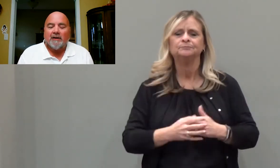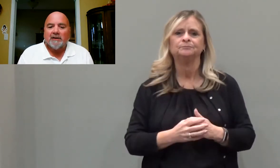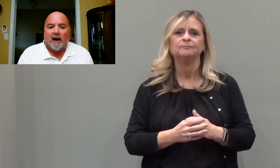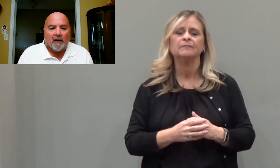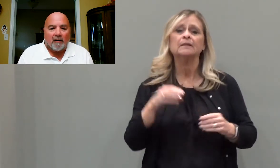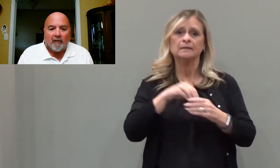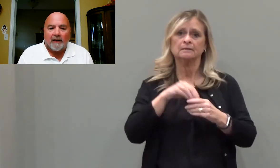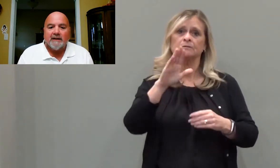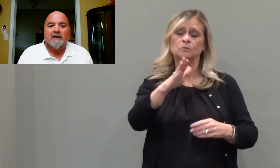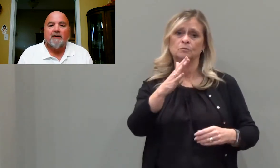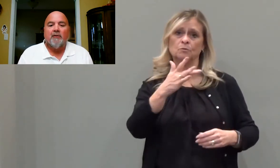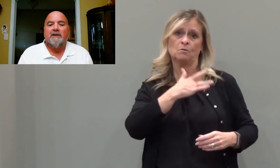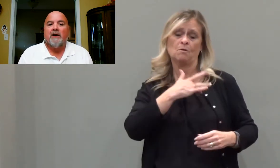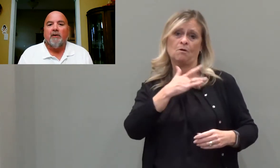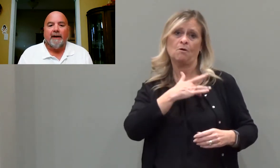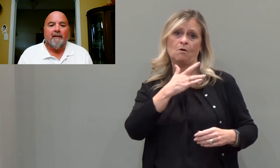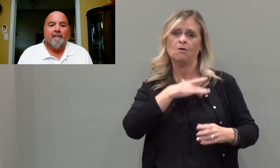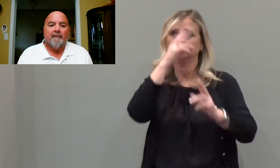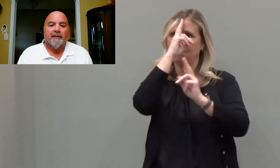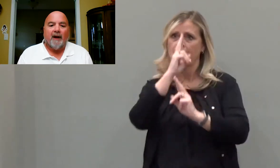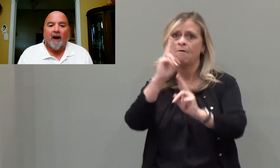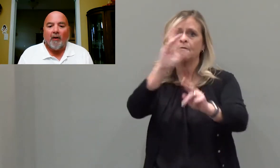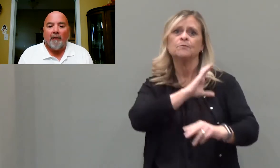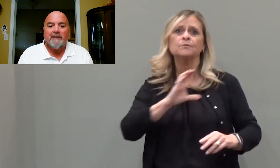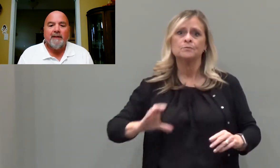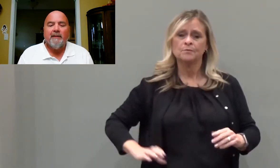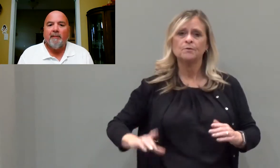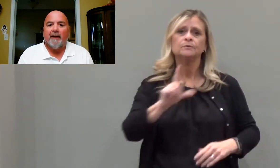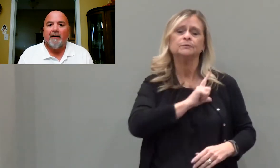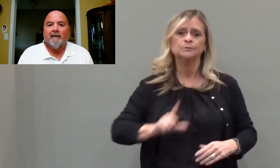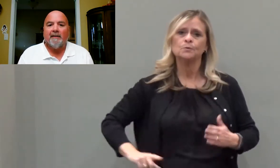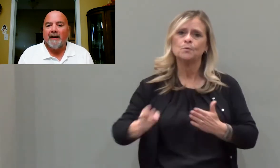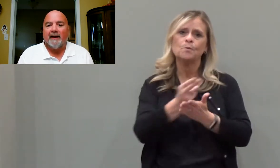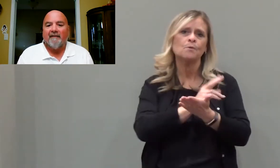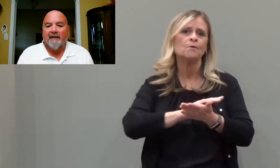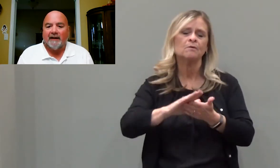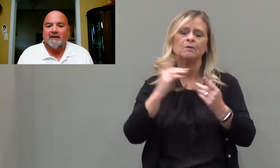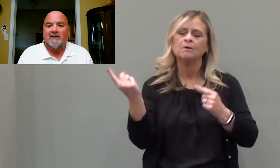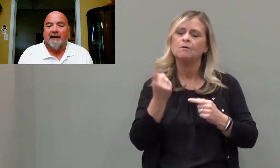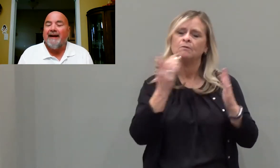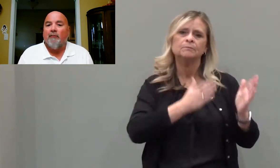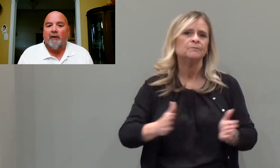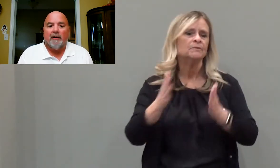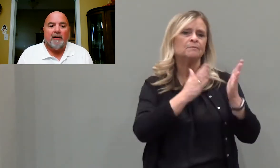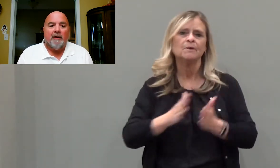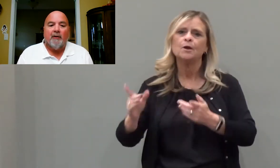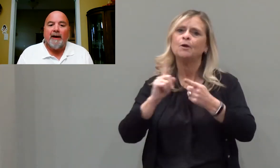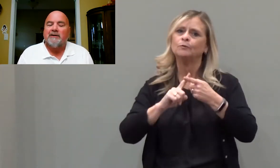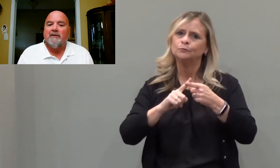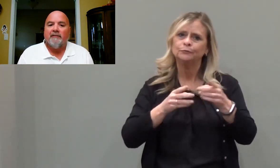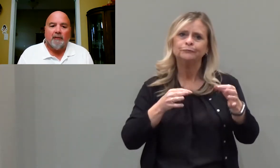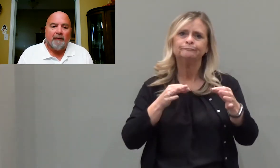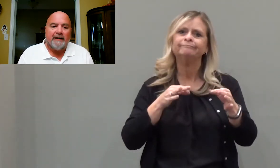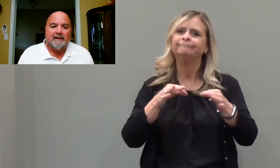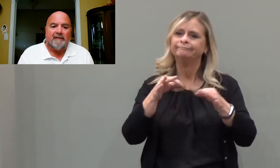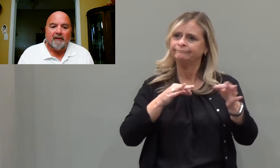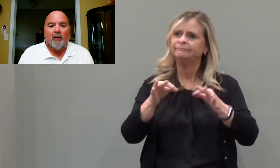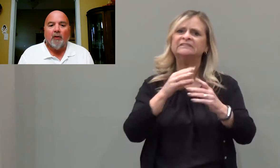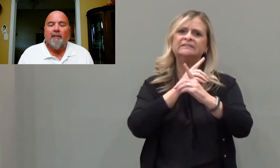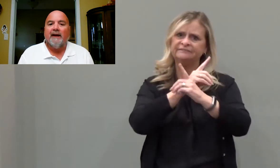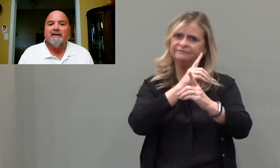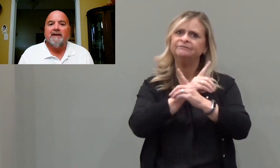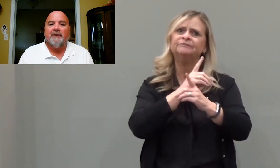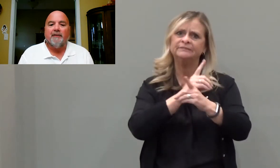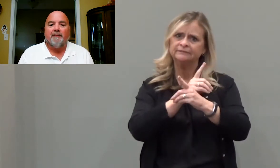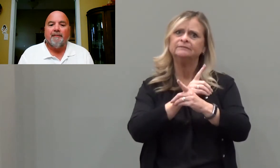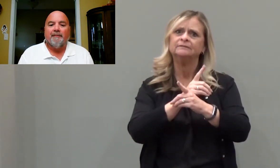your hearts, honor Christ the Lord as holy, always being prepared to make a defense to anyone who asks you for a reason for the